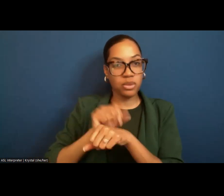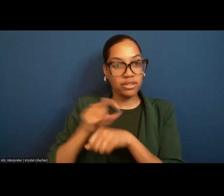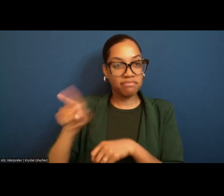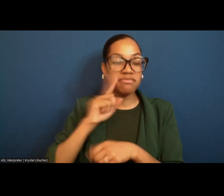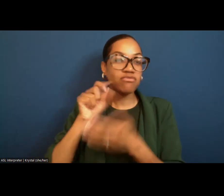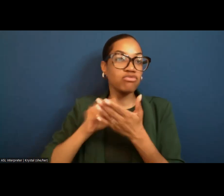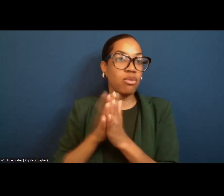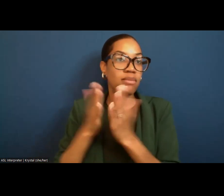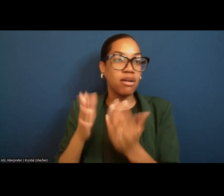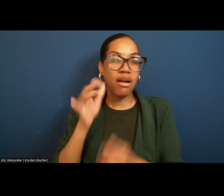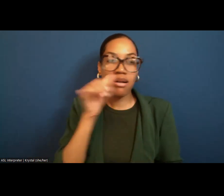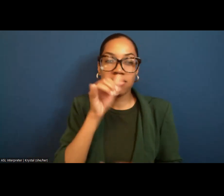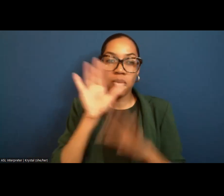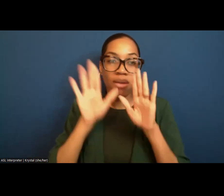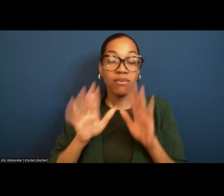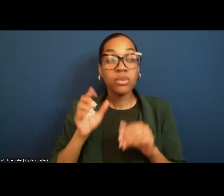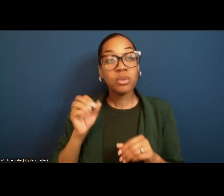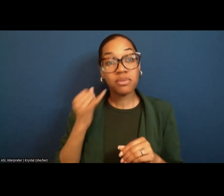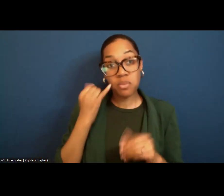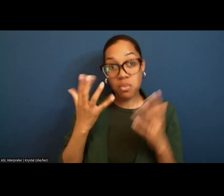find as many articles as you want.